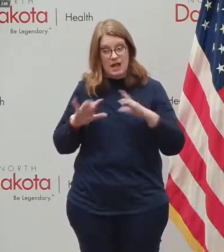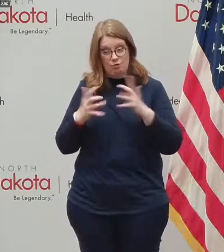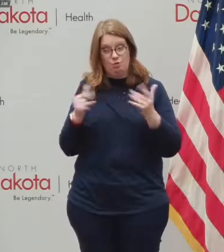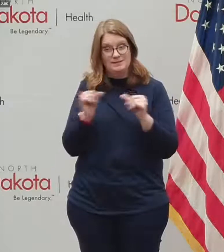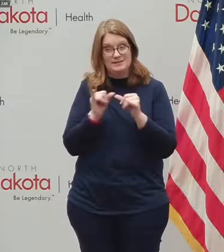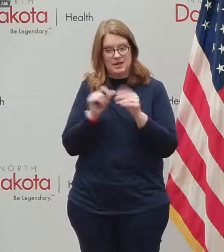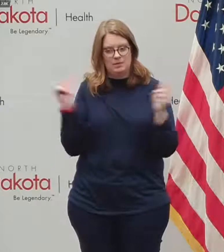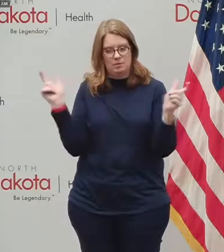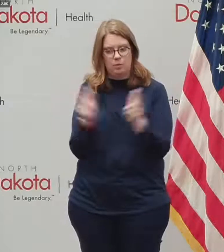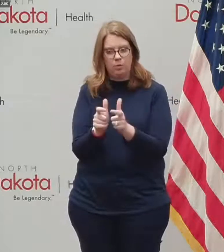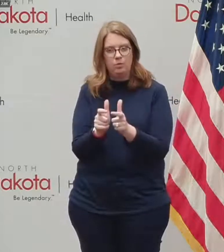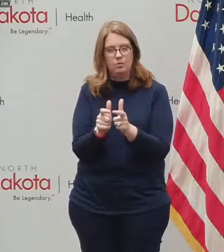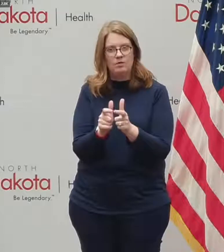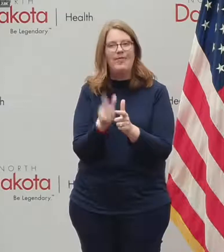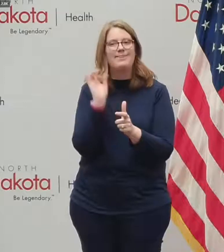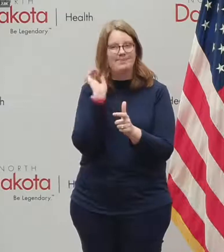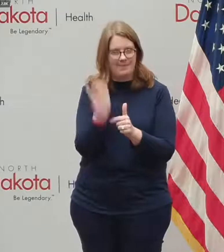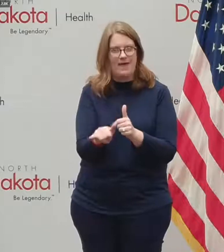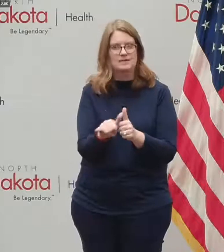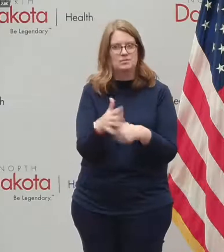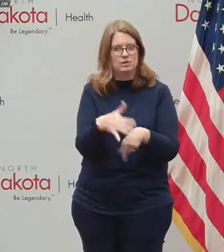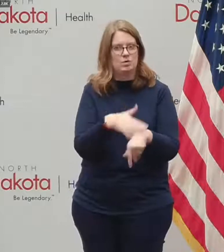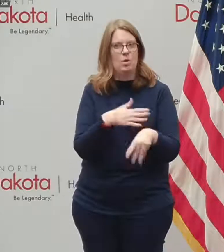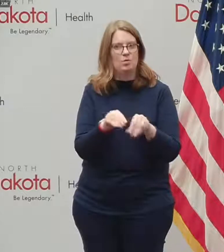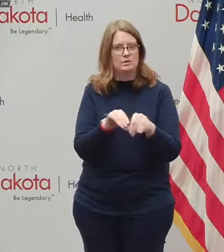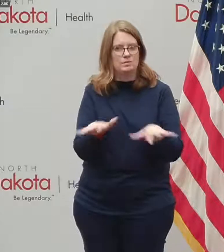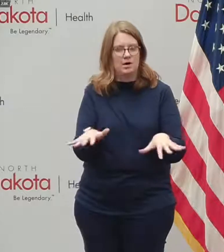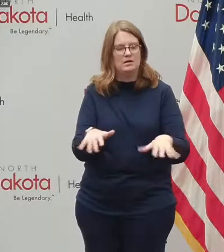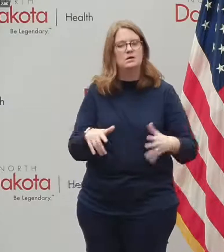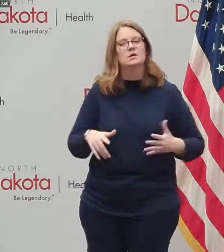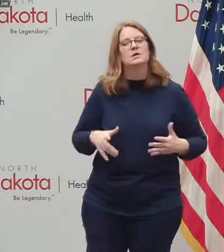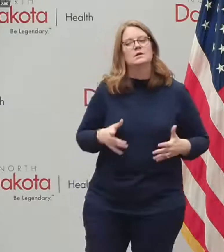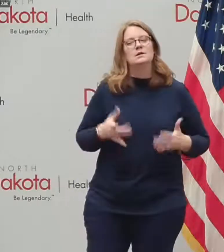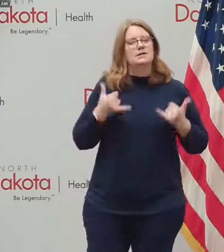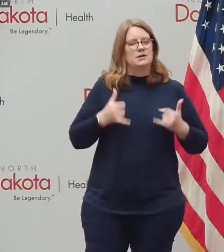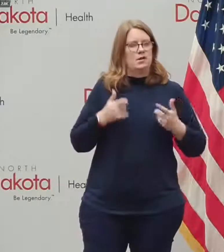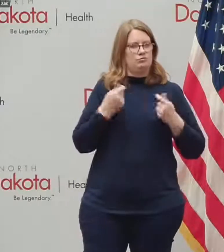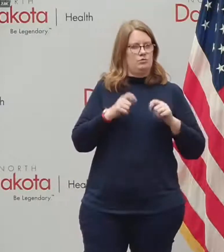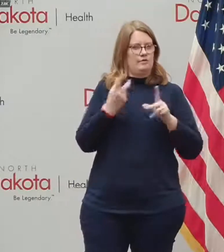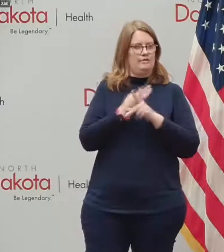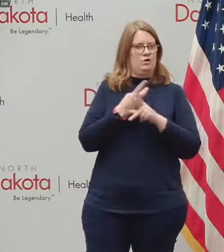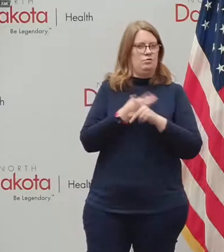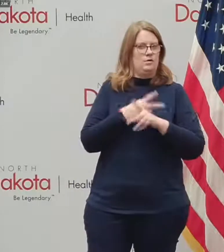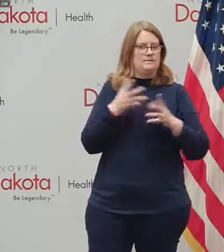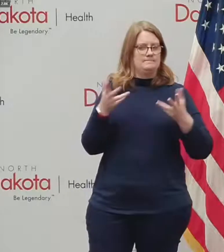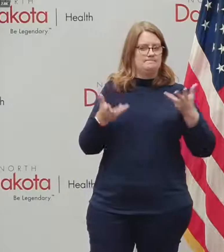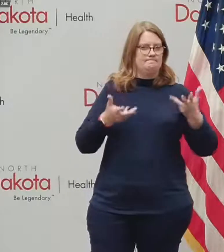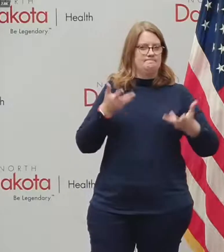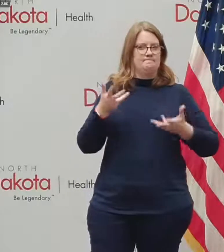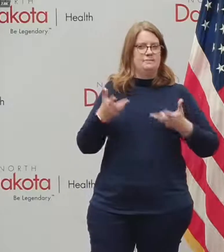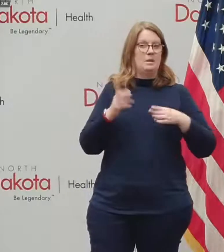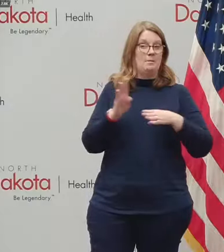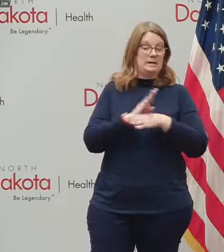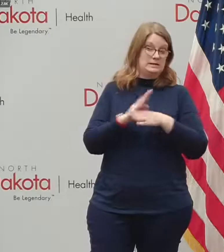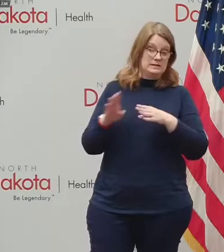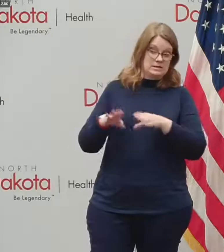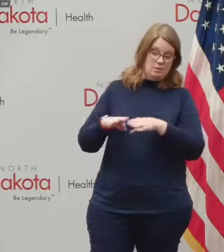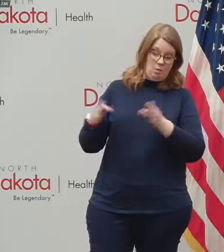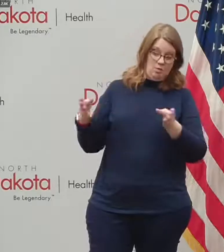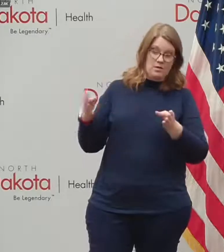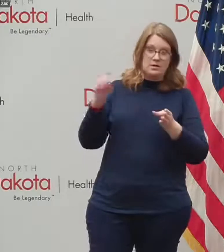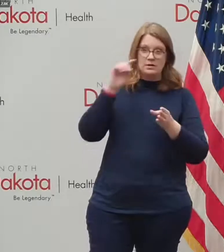spread. So again, we're trying to find an approach where we can keep businesses open